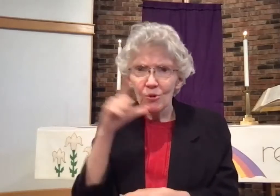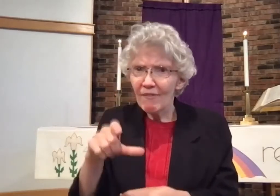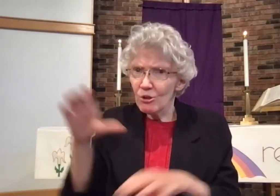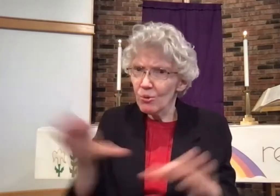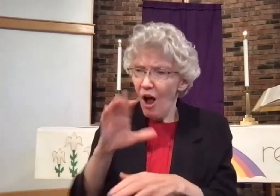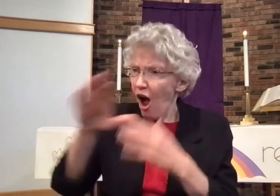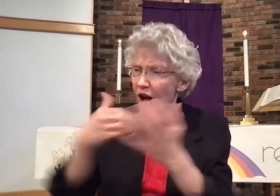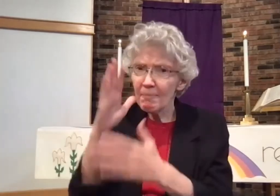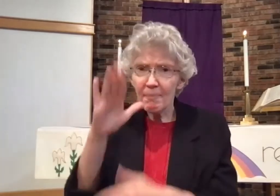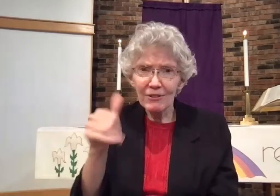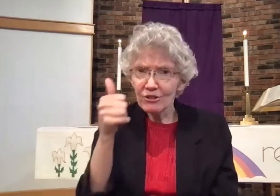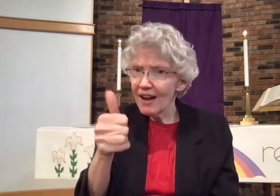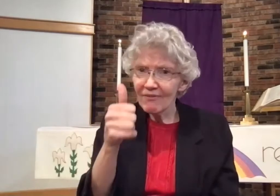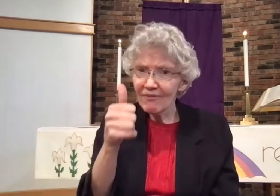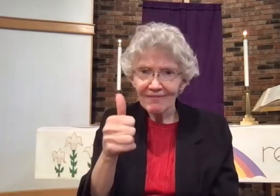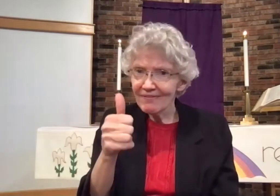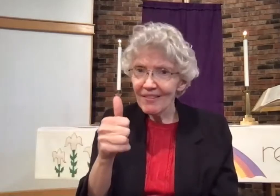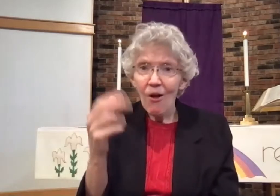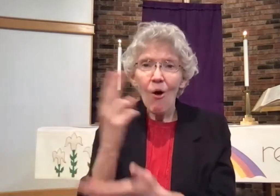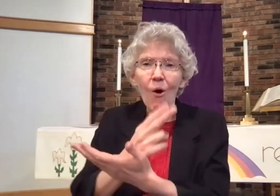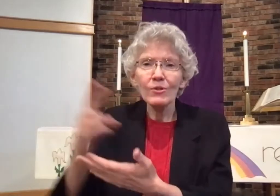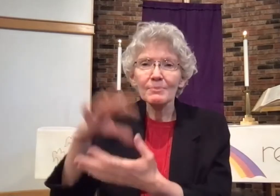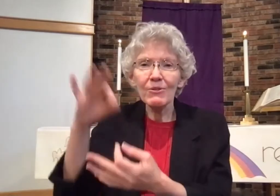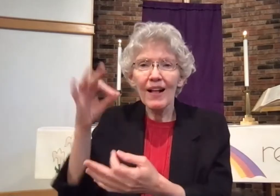The good news is that you don't have to do all of these things by yourself.